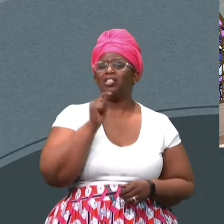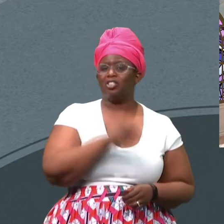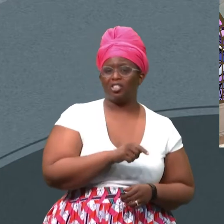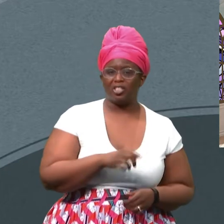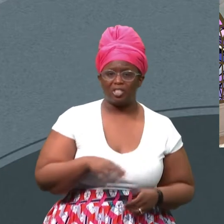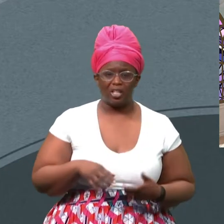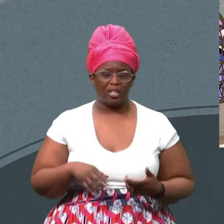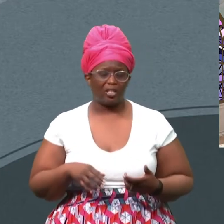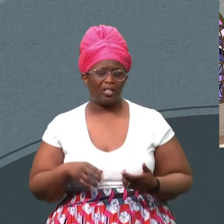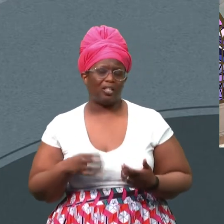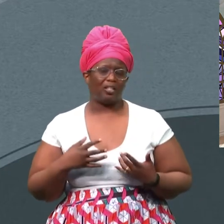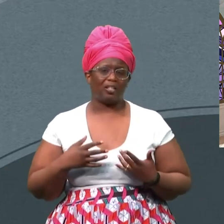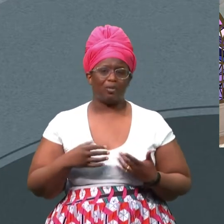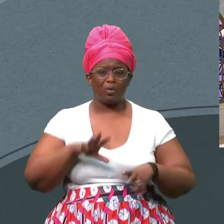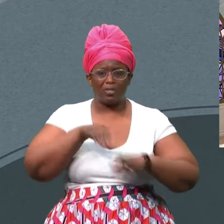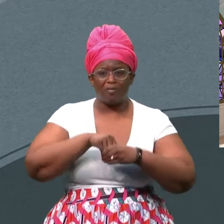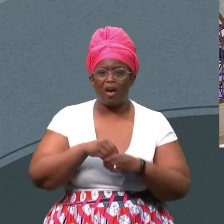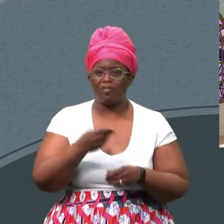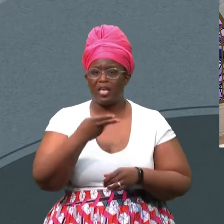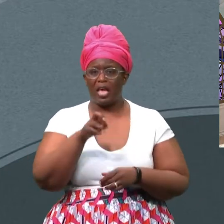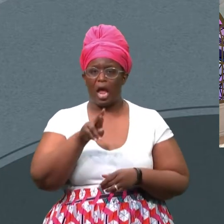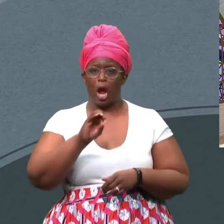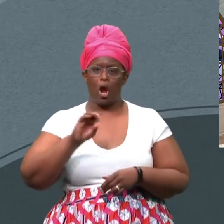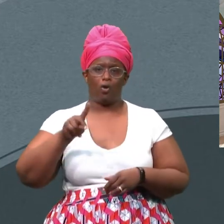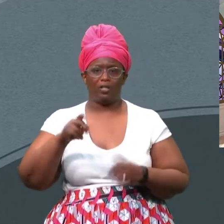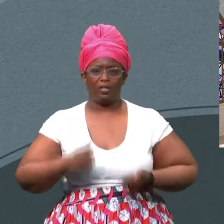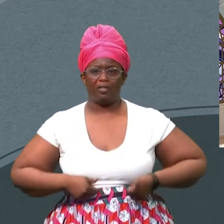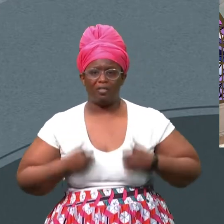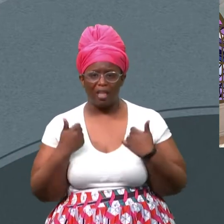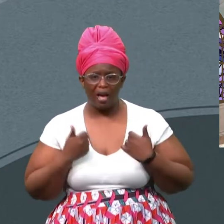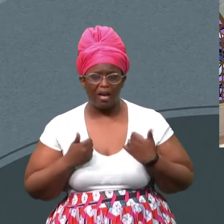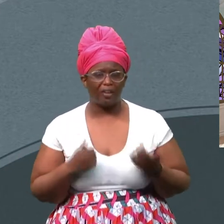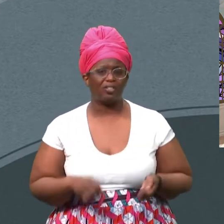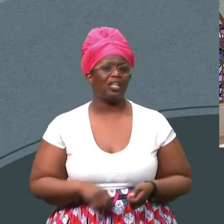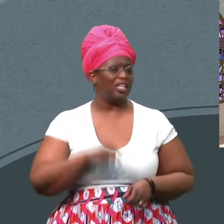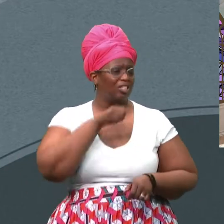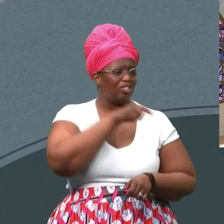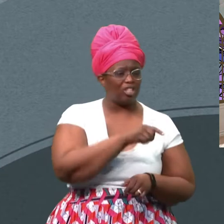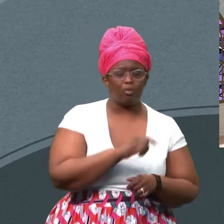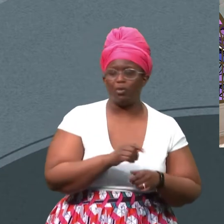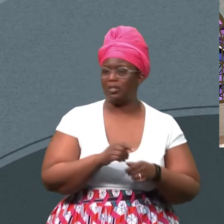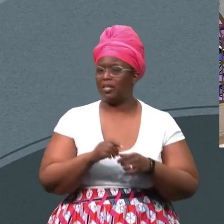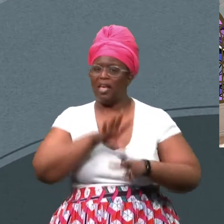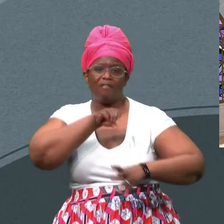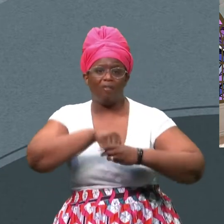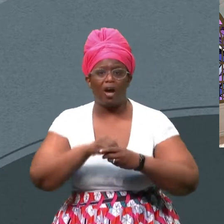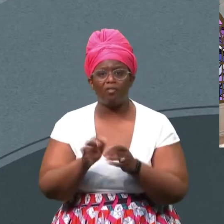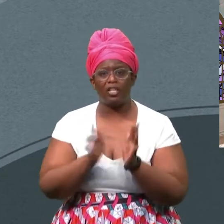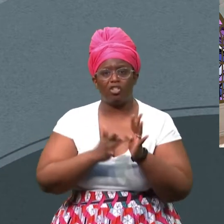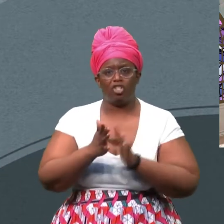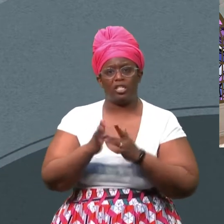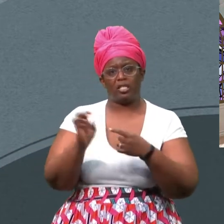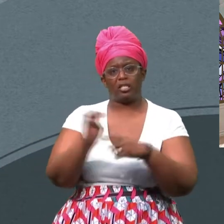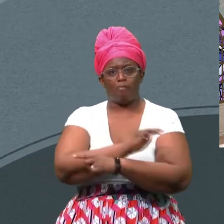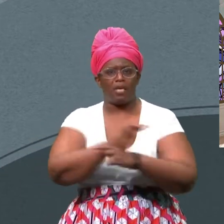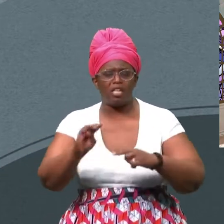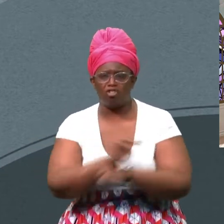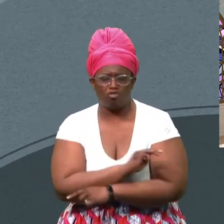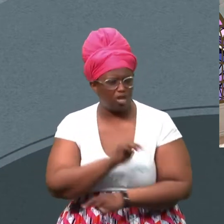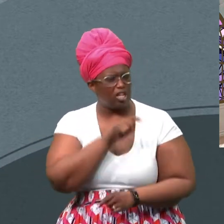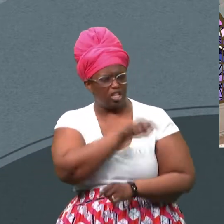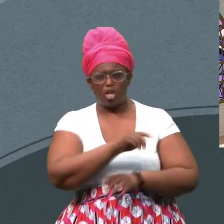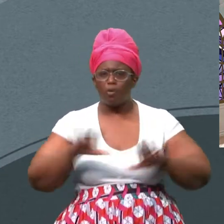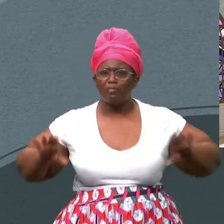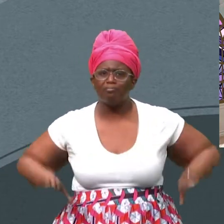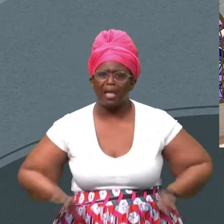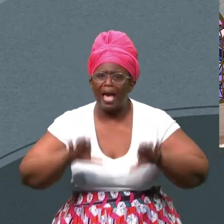through the pages of the scripture. She was oftentimes found minding the ministry business of Jesus. And y'all, we see an example of